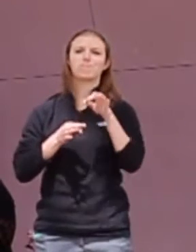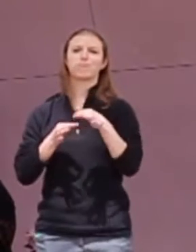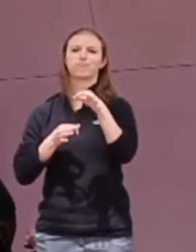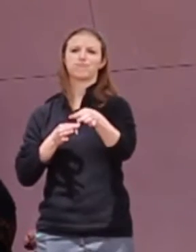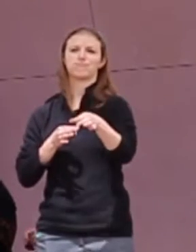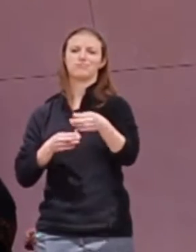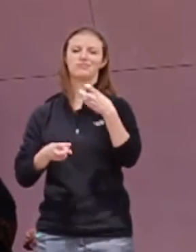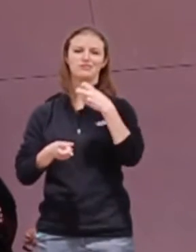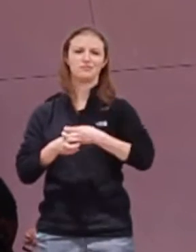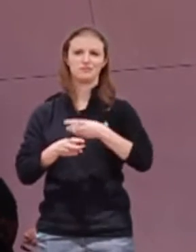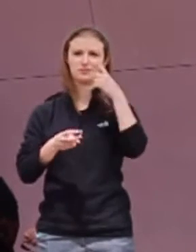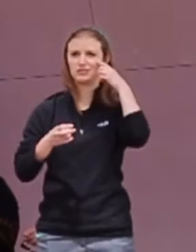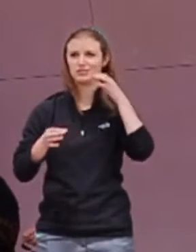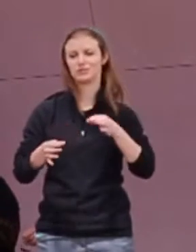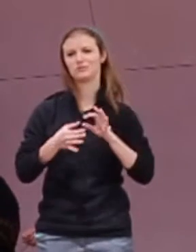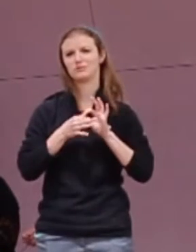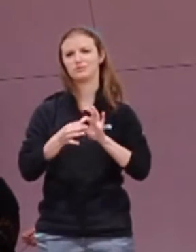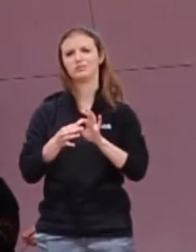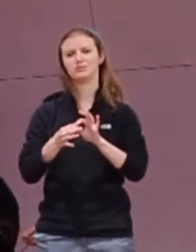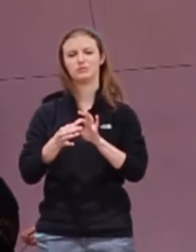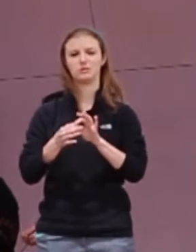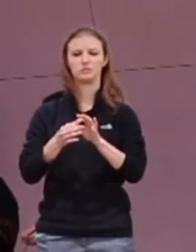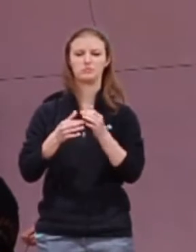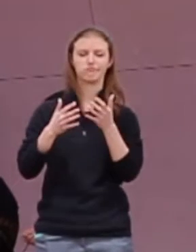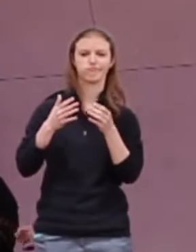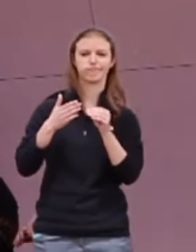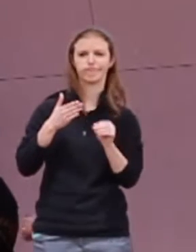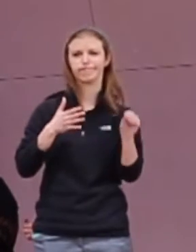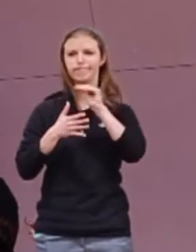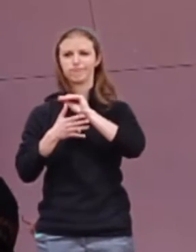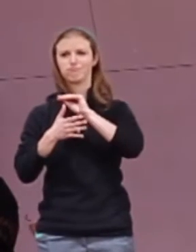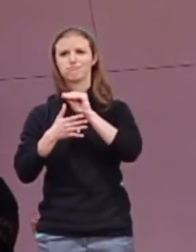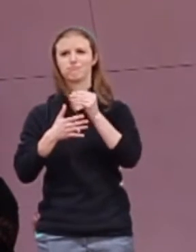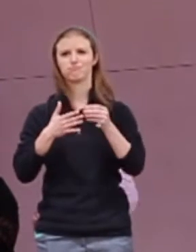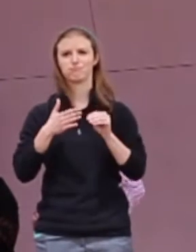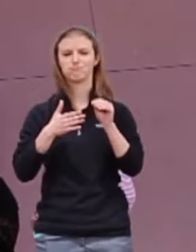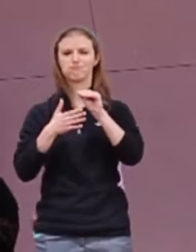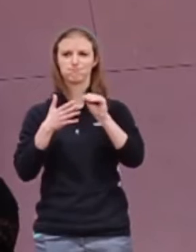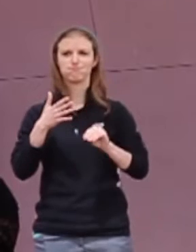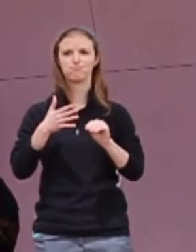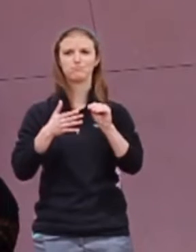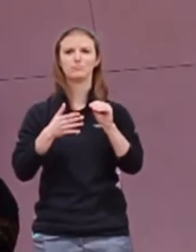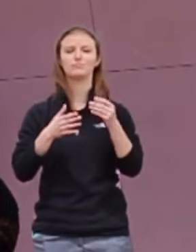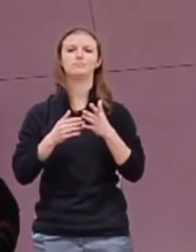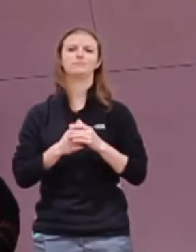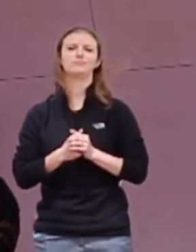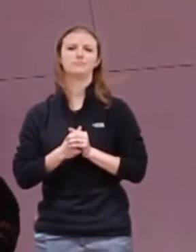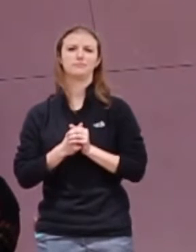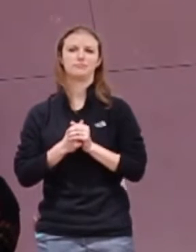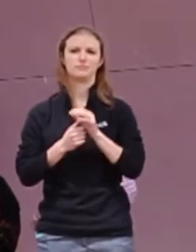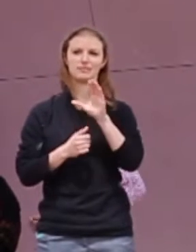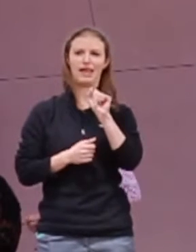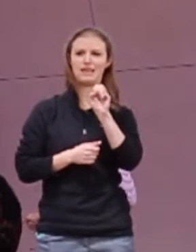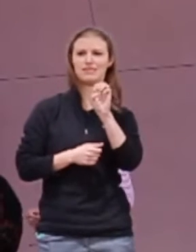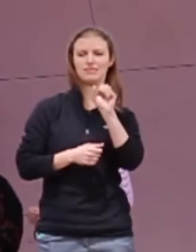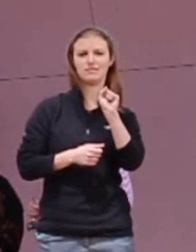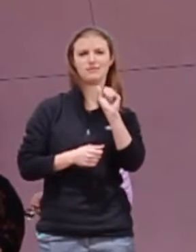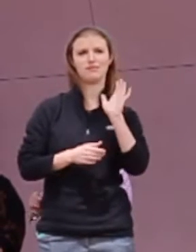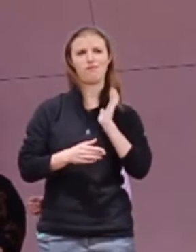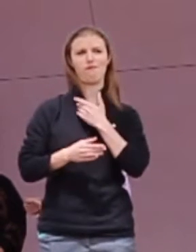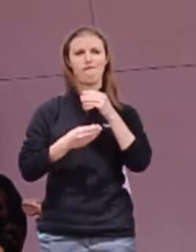we prioritize cases within the system, within this office. And right now, we have more